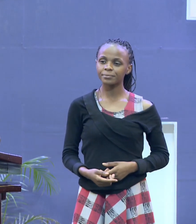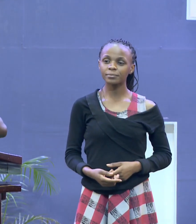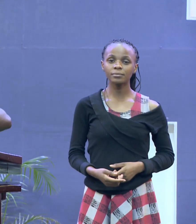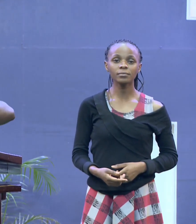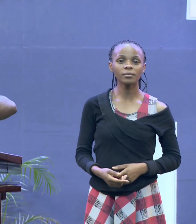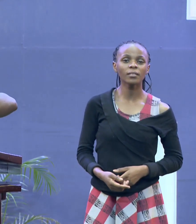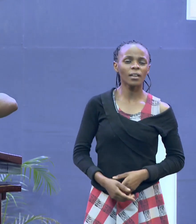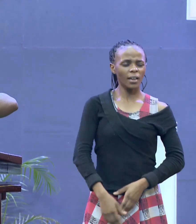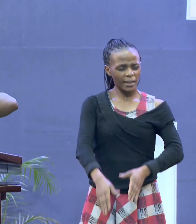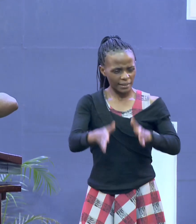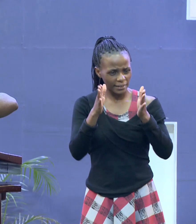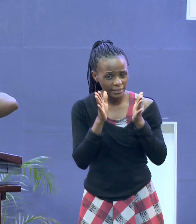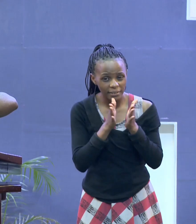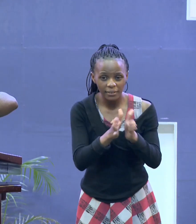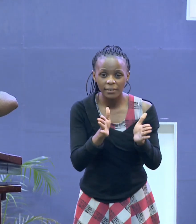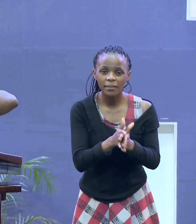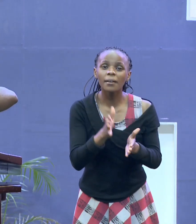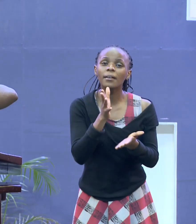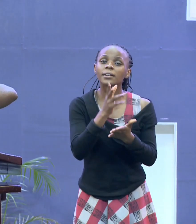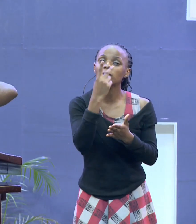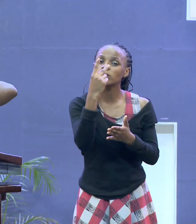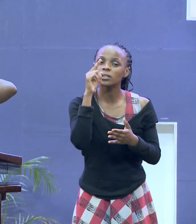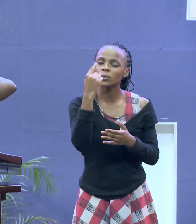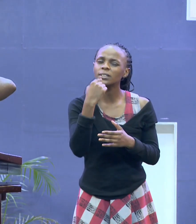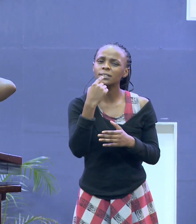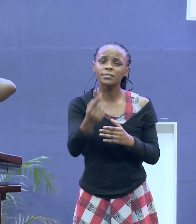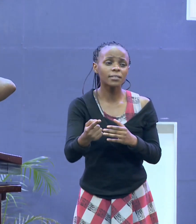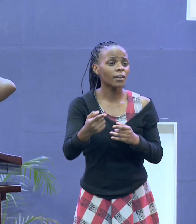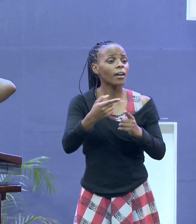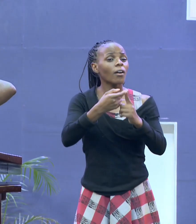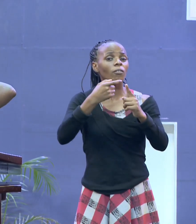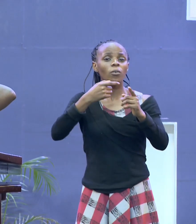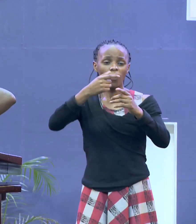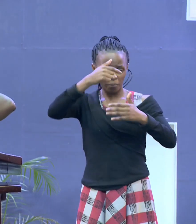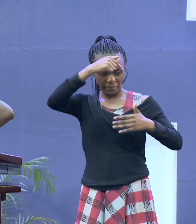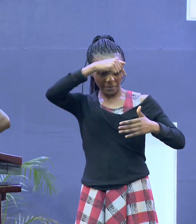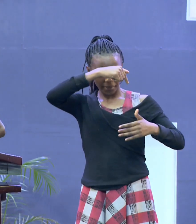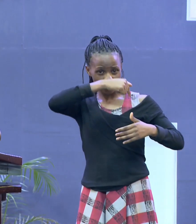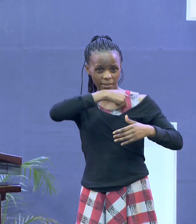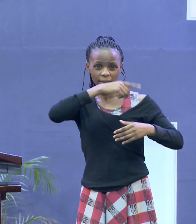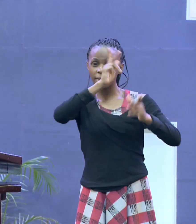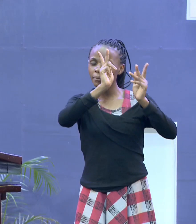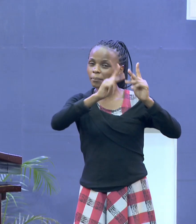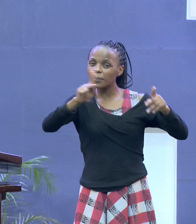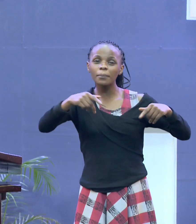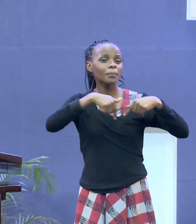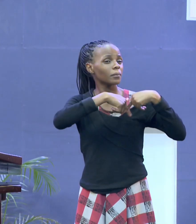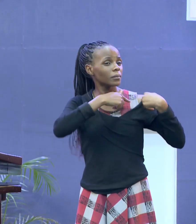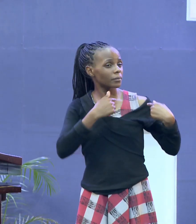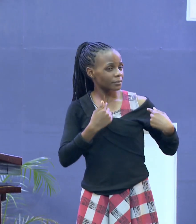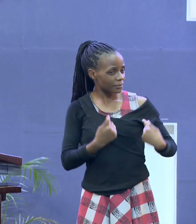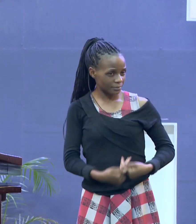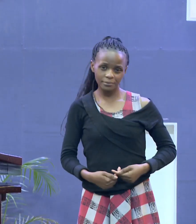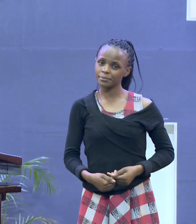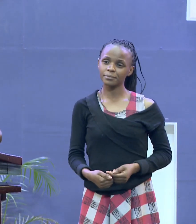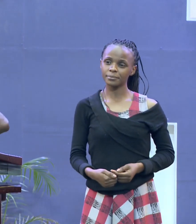him. Nanyonyolanga agamba mbu kubanga okuva ku lwa 21 agamba mbu kubanga munda mu mitima gy'abantu. For from within